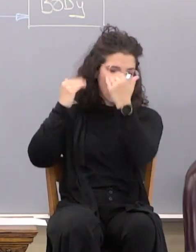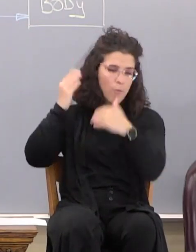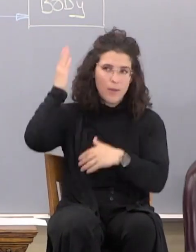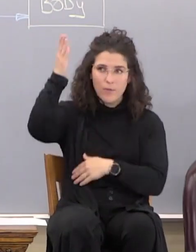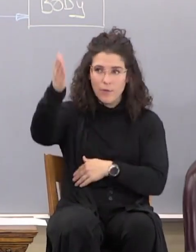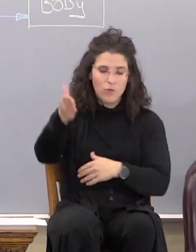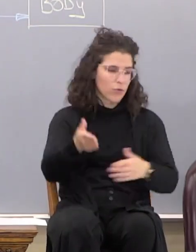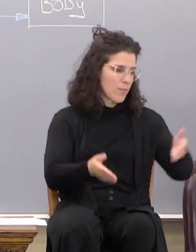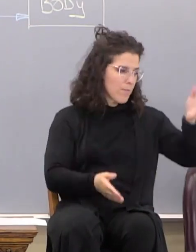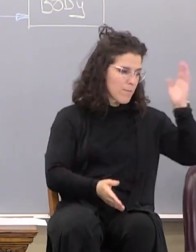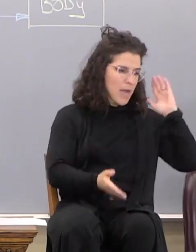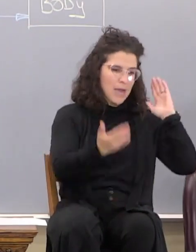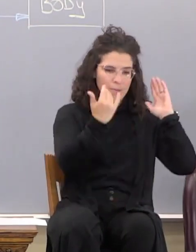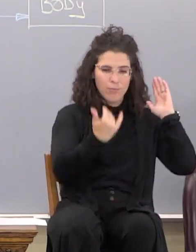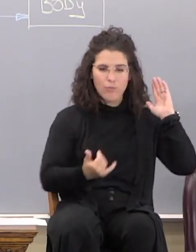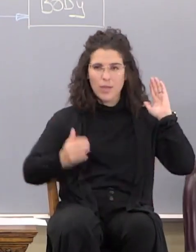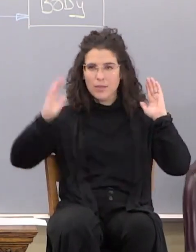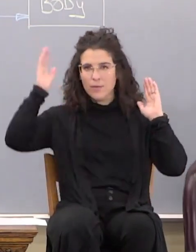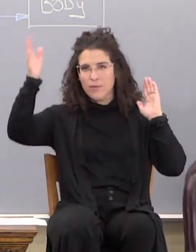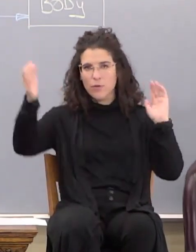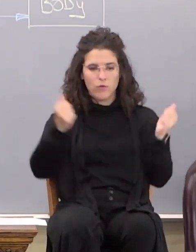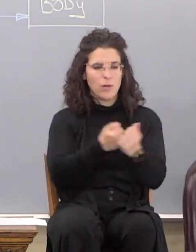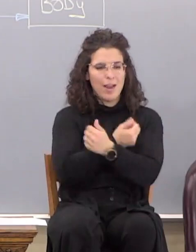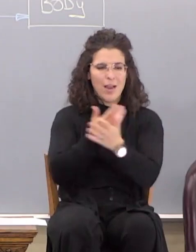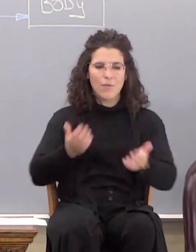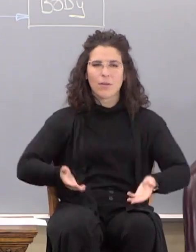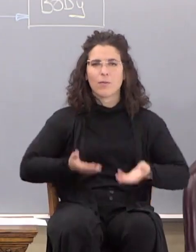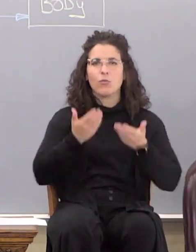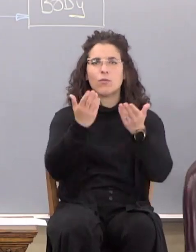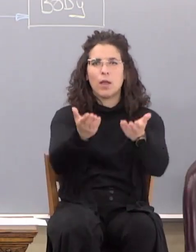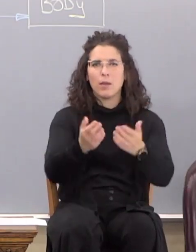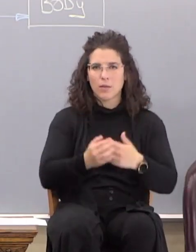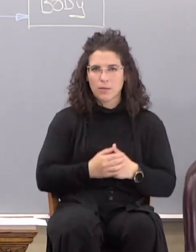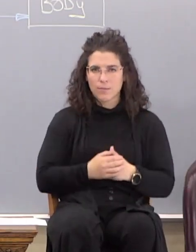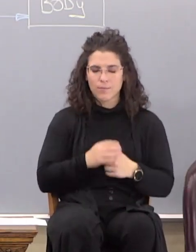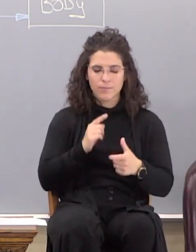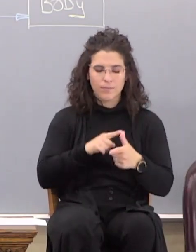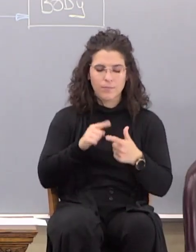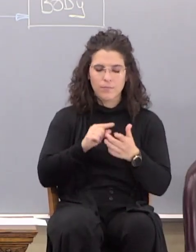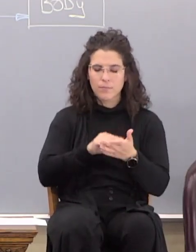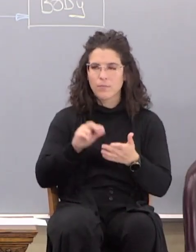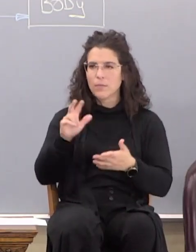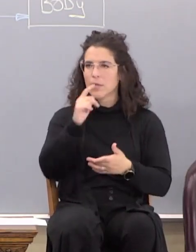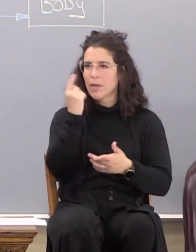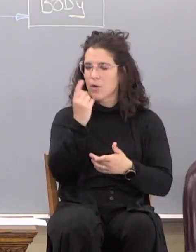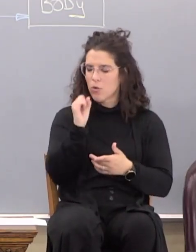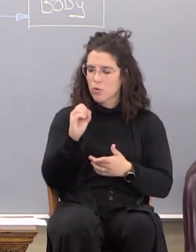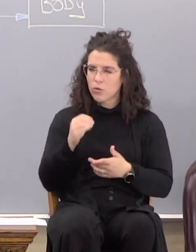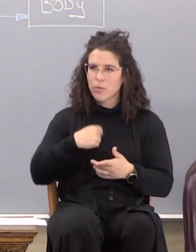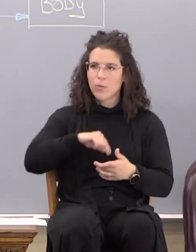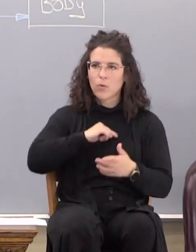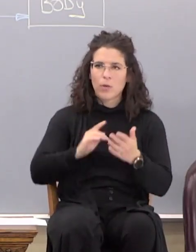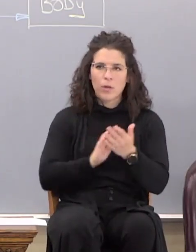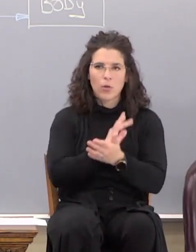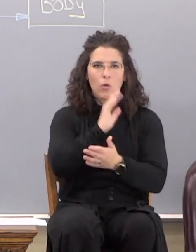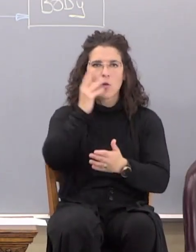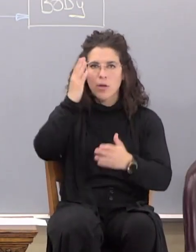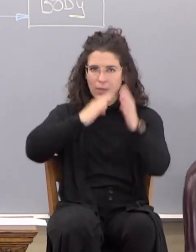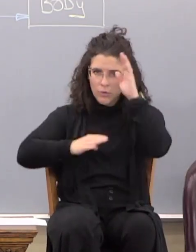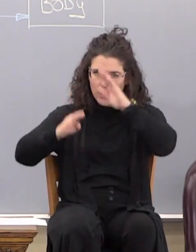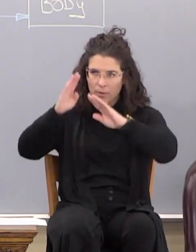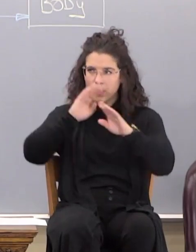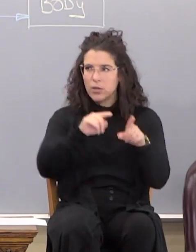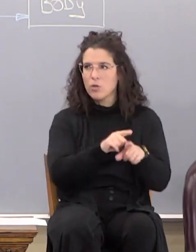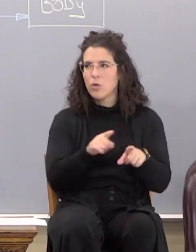you have past, present, and future. Everything's provided for you. Then in verse 3, and not only so, but we also glory in tribulation